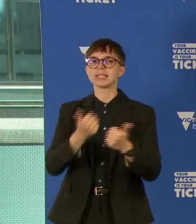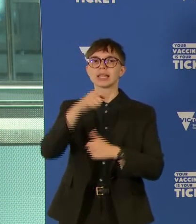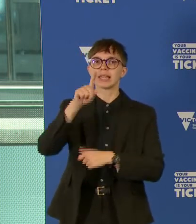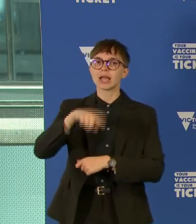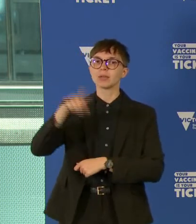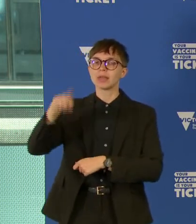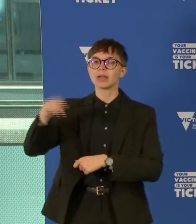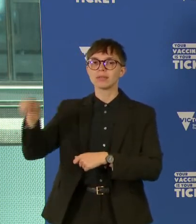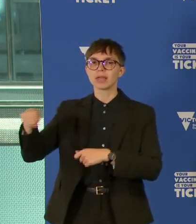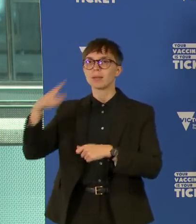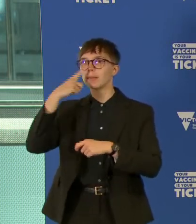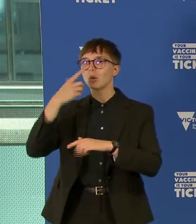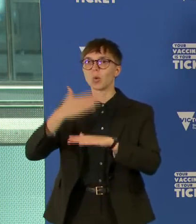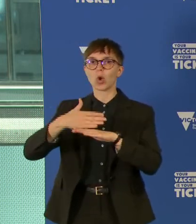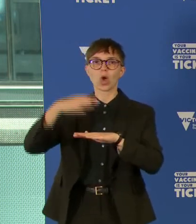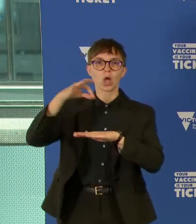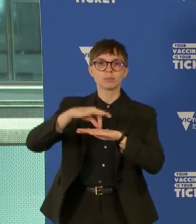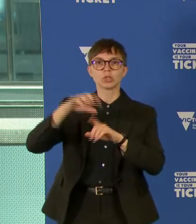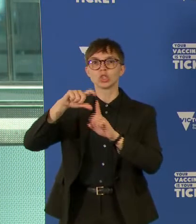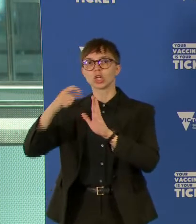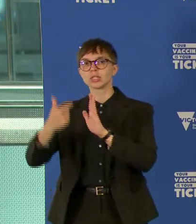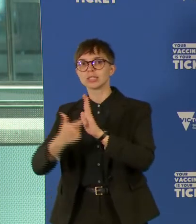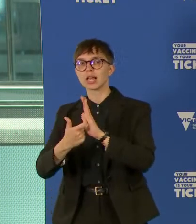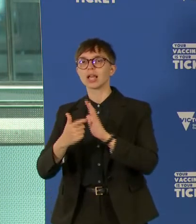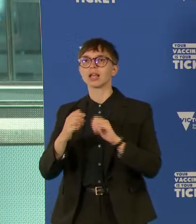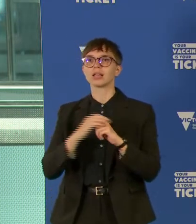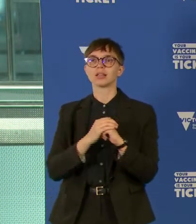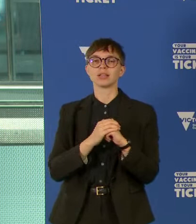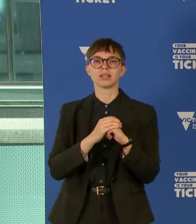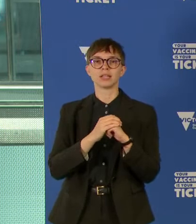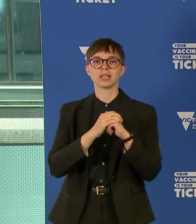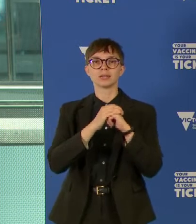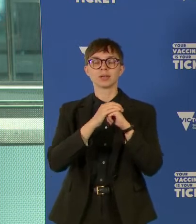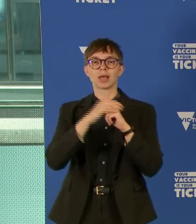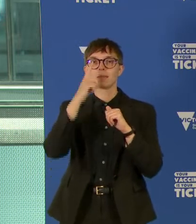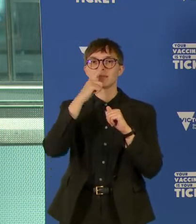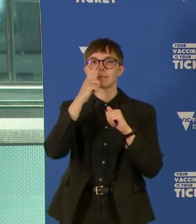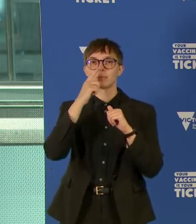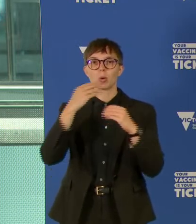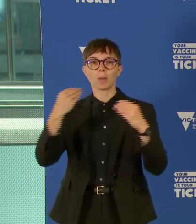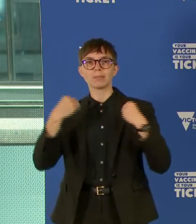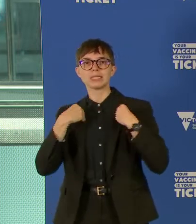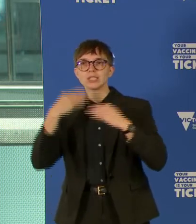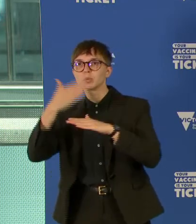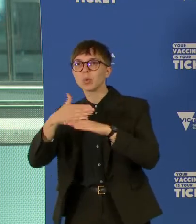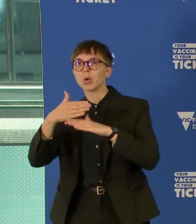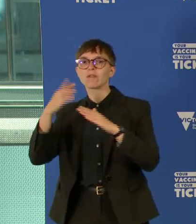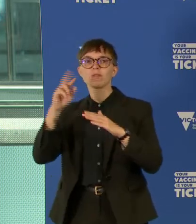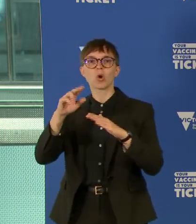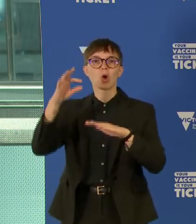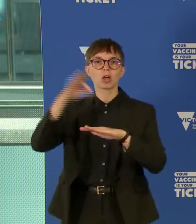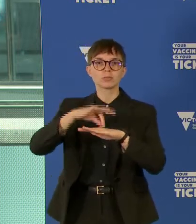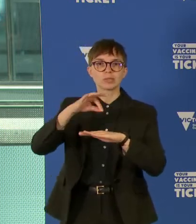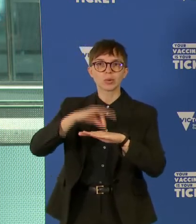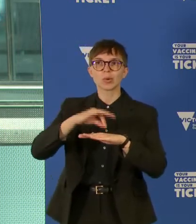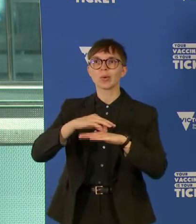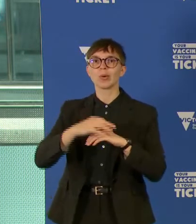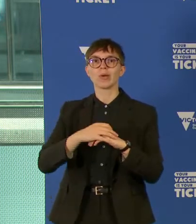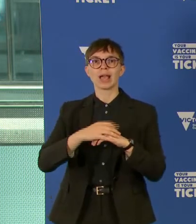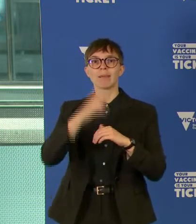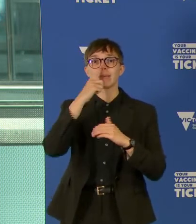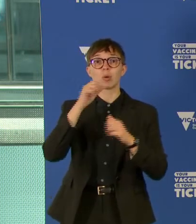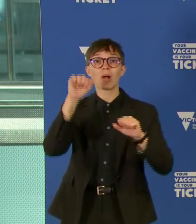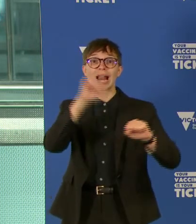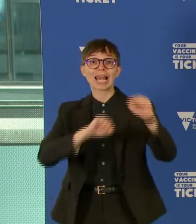chief executives to the security guards and cleaners, but particularly the clinical frontline workers. They've done an